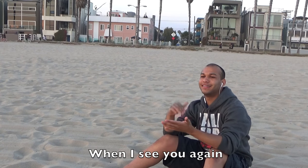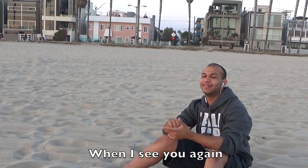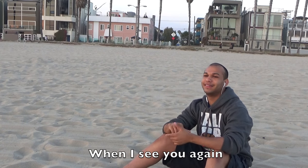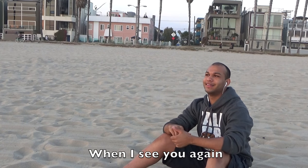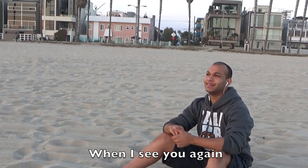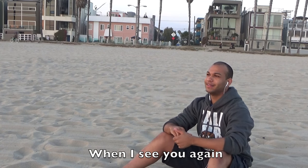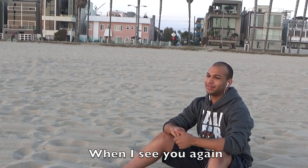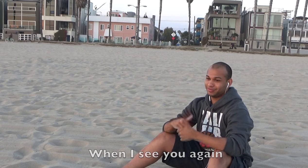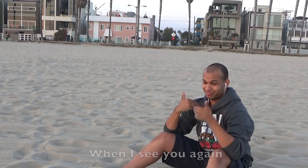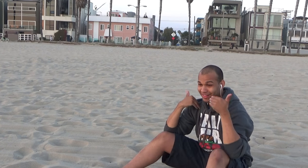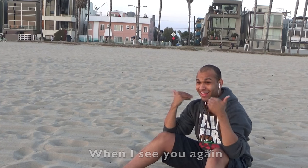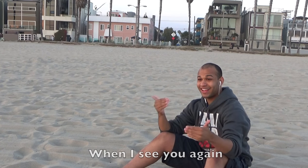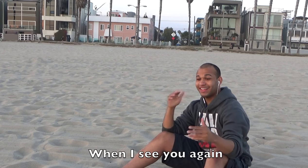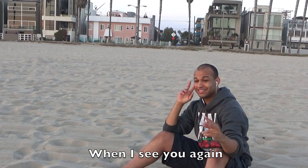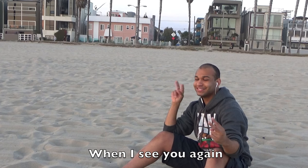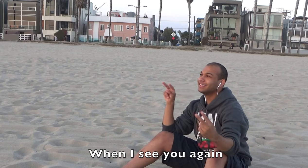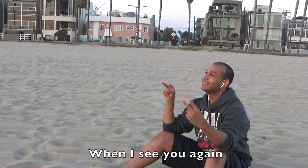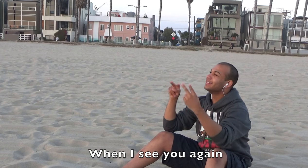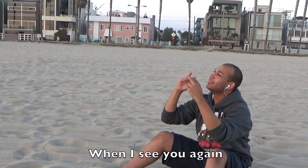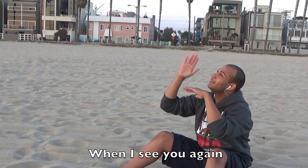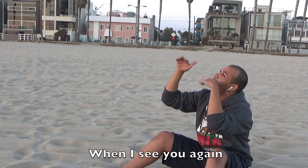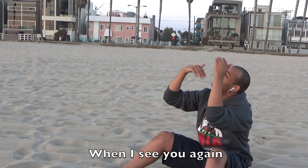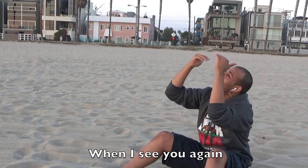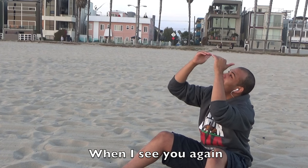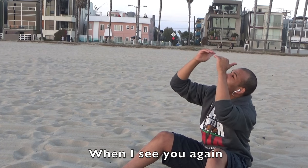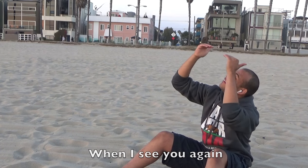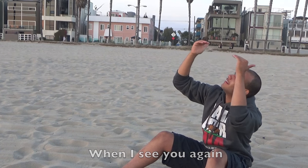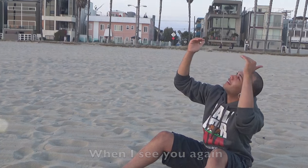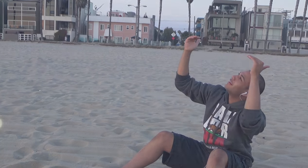again When I see you again